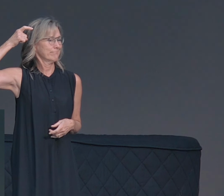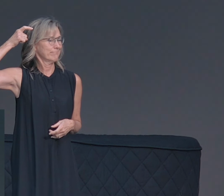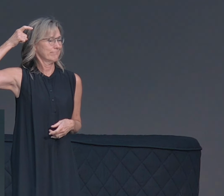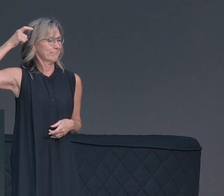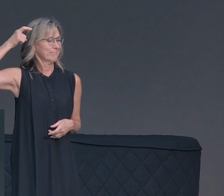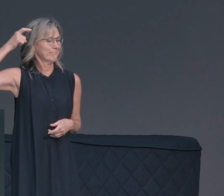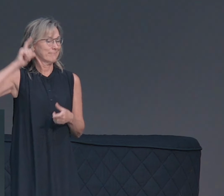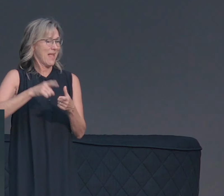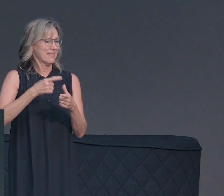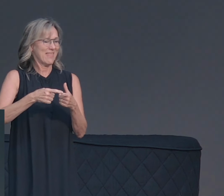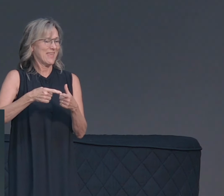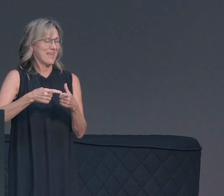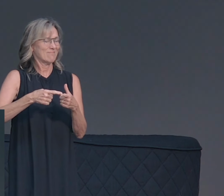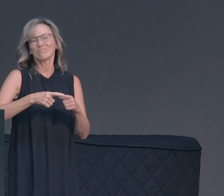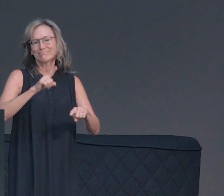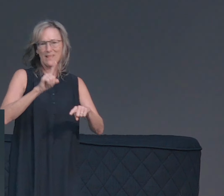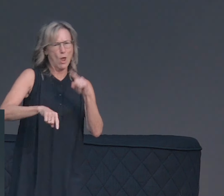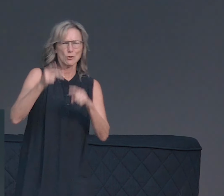able to see Him clearly.